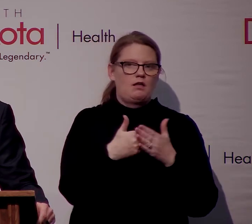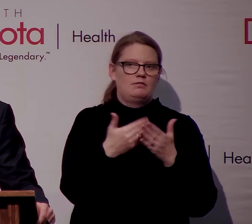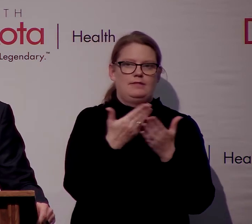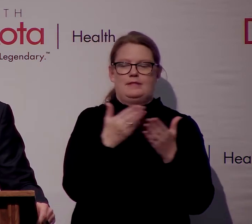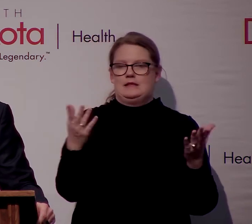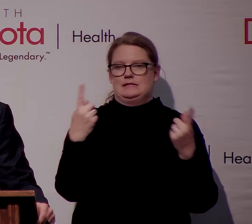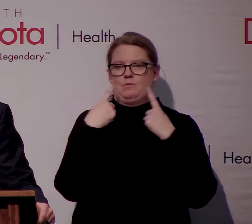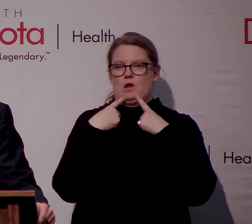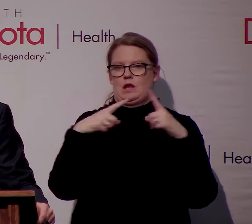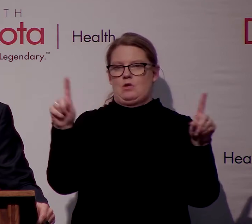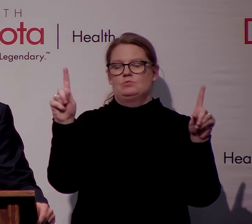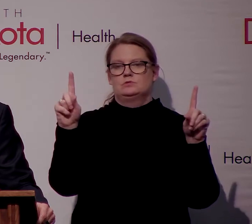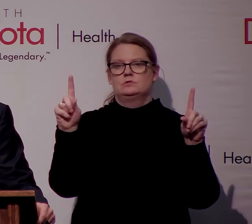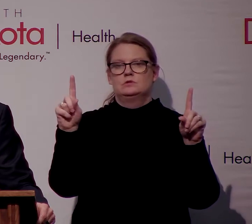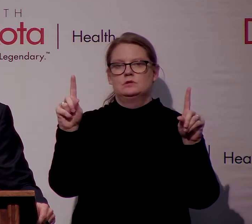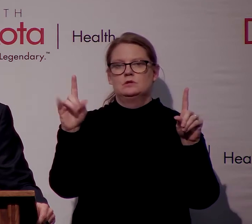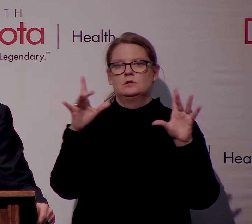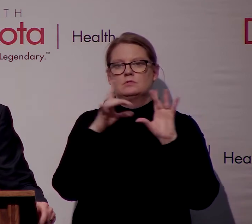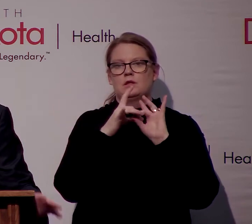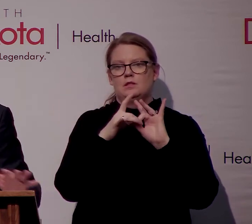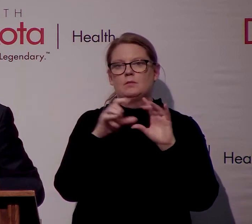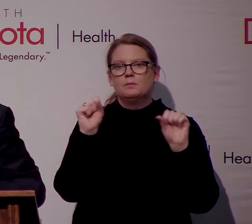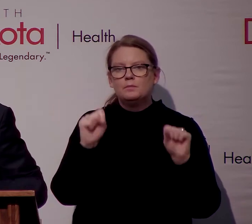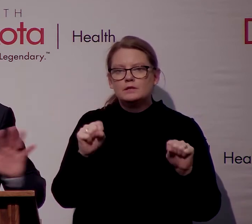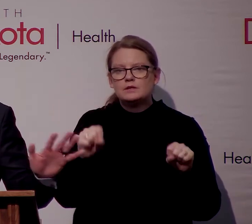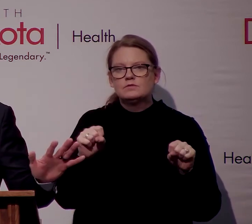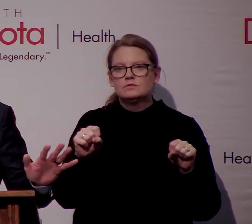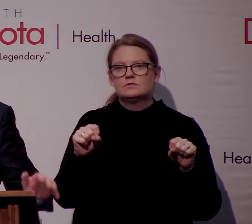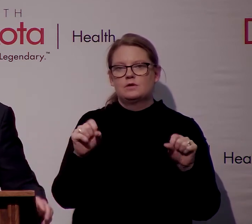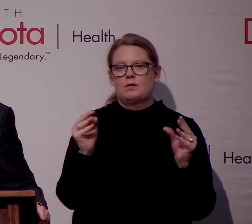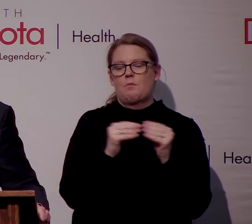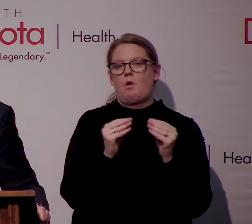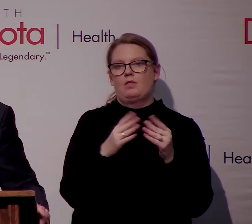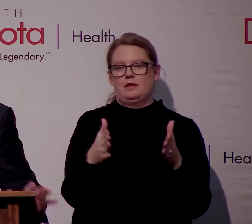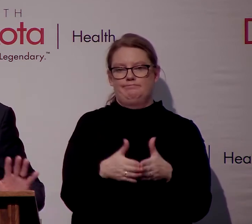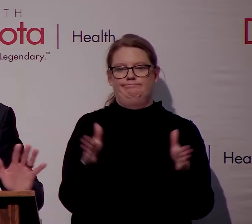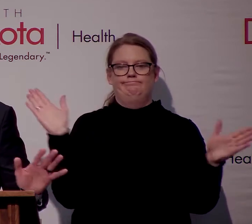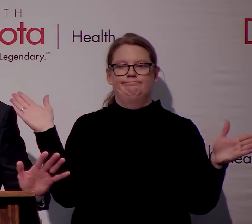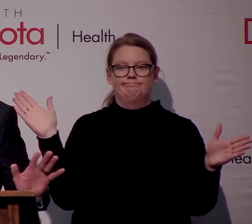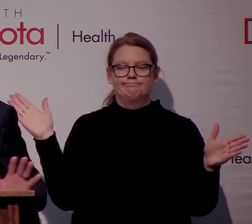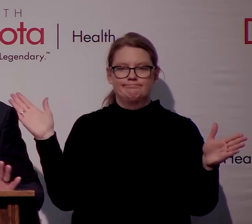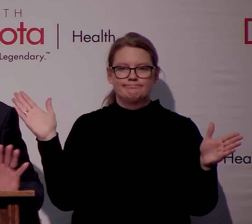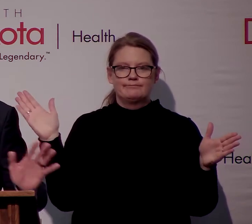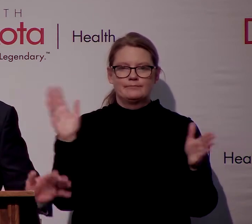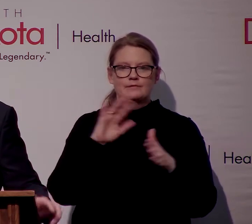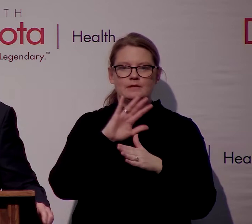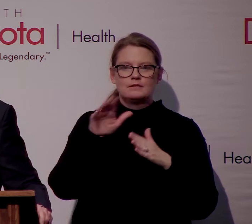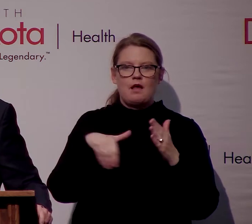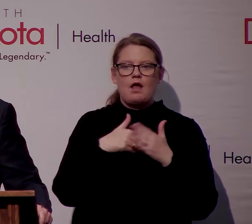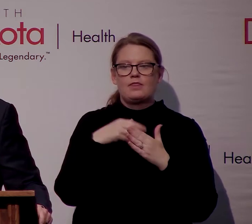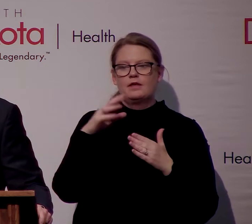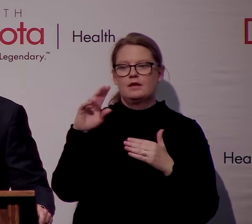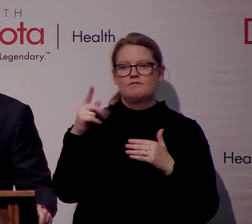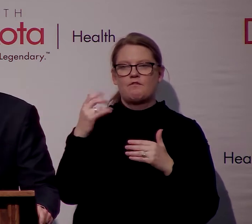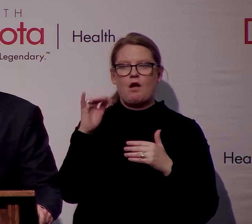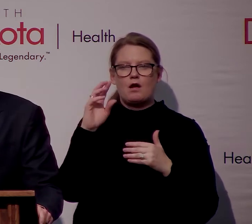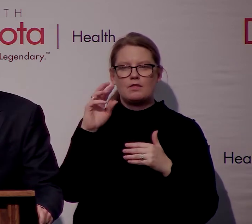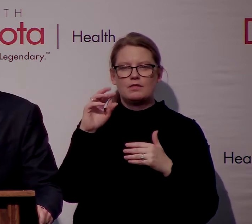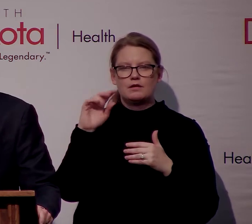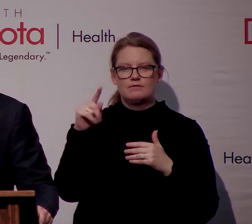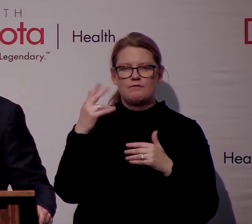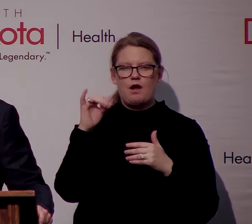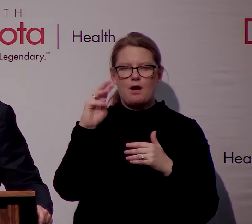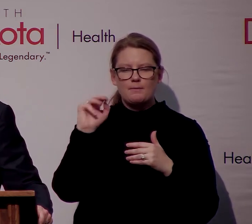announced about the potential for even a much broader, getting all the pharma companies involved. I